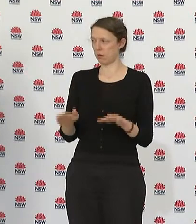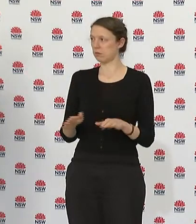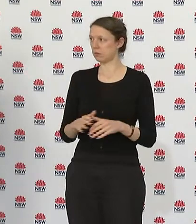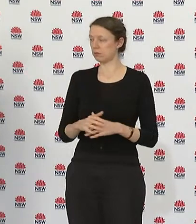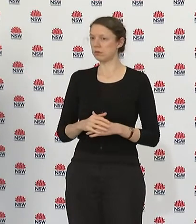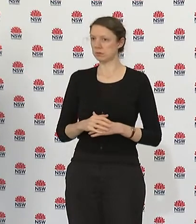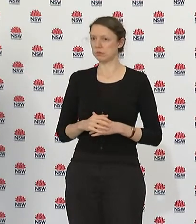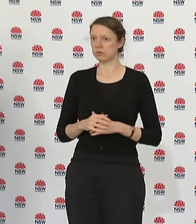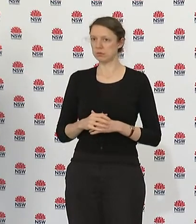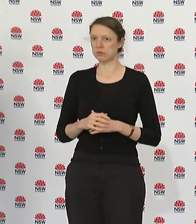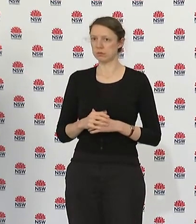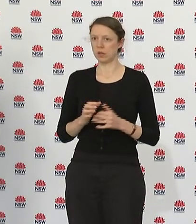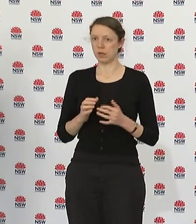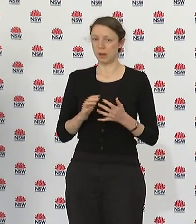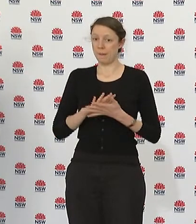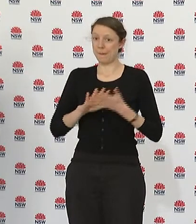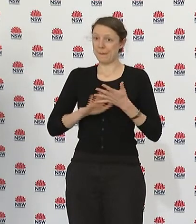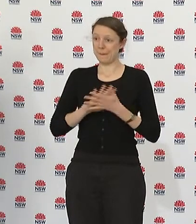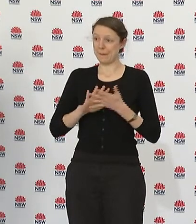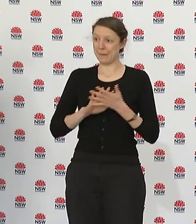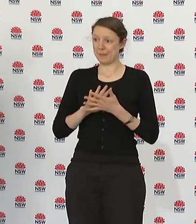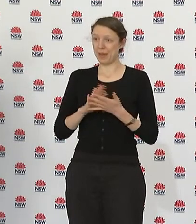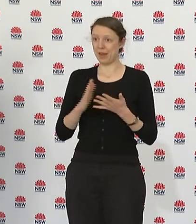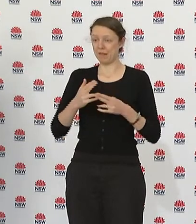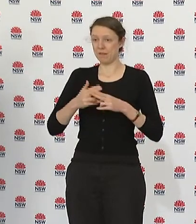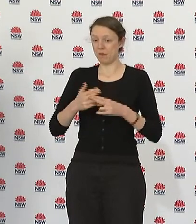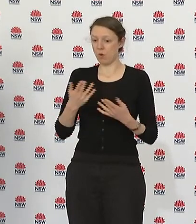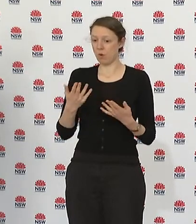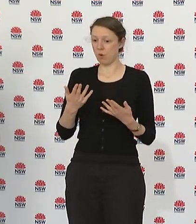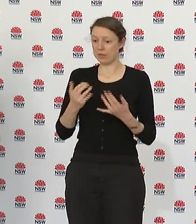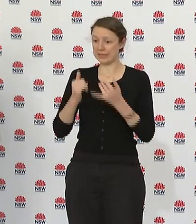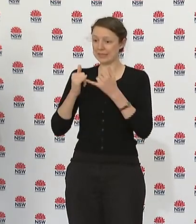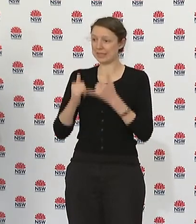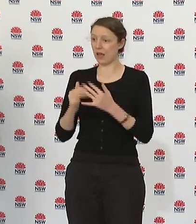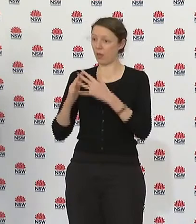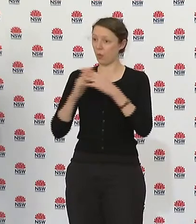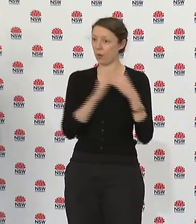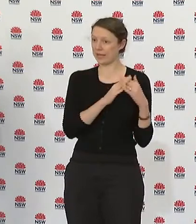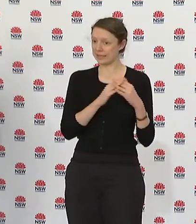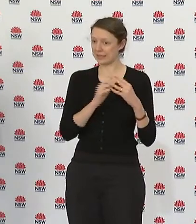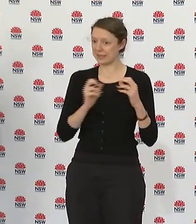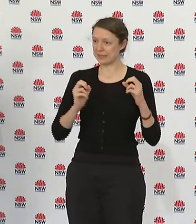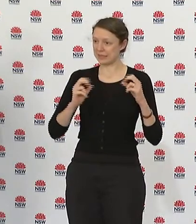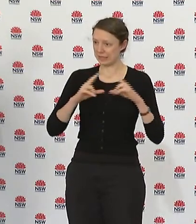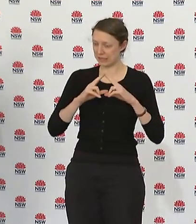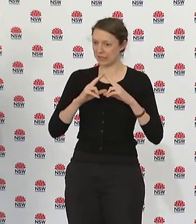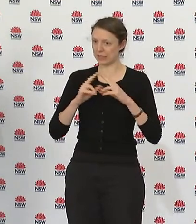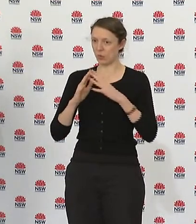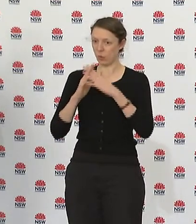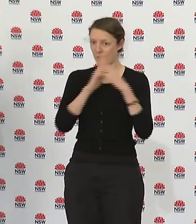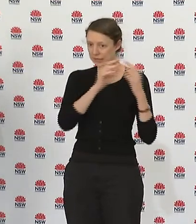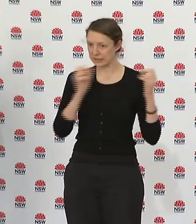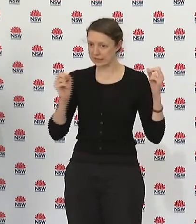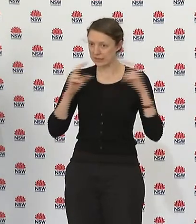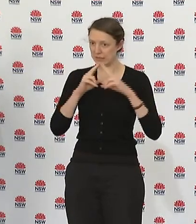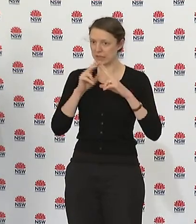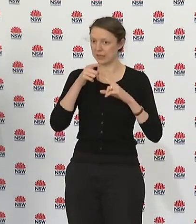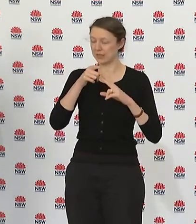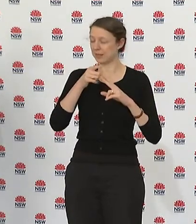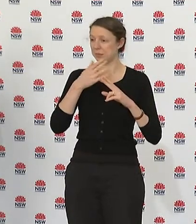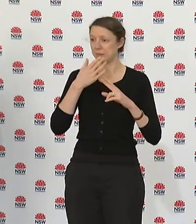to those in the southwest and west of Sydney where the virus is particularly present at the present time, to be